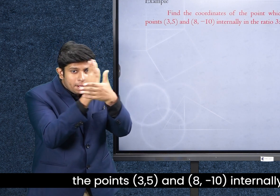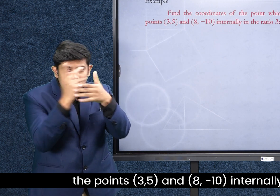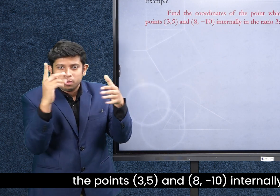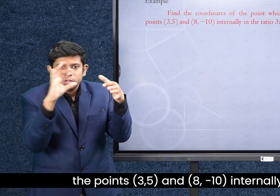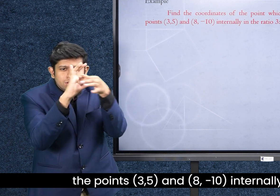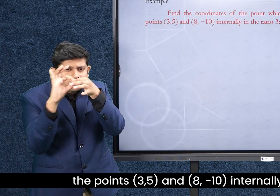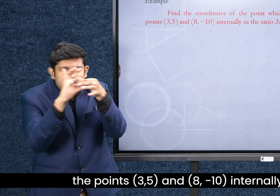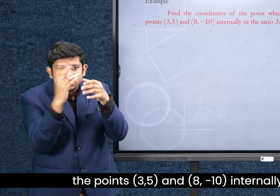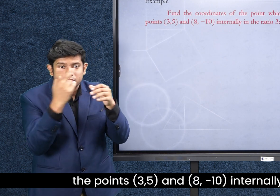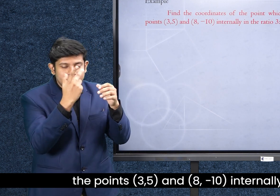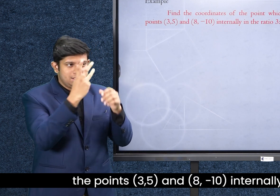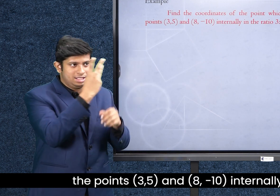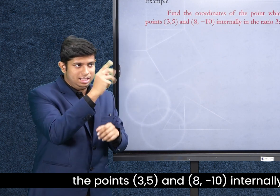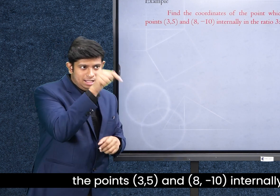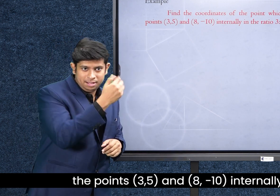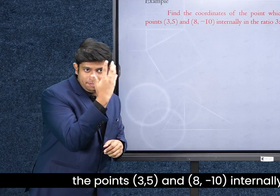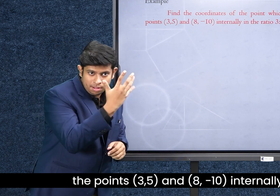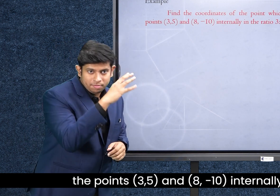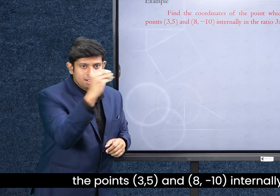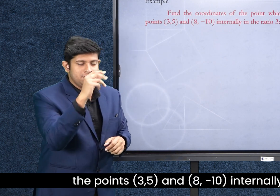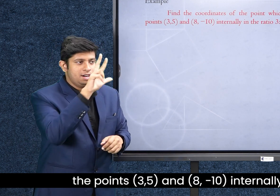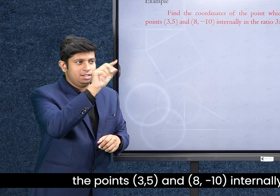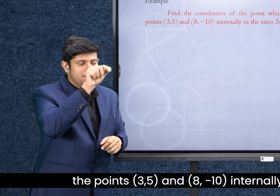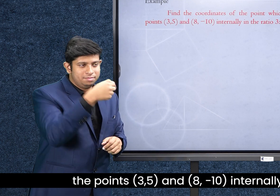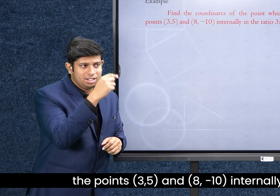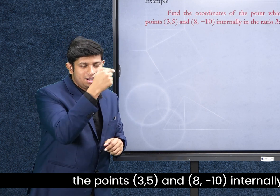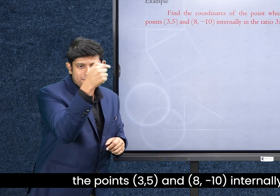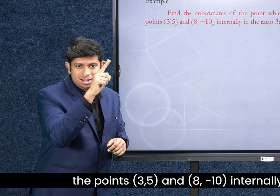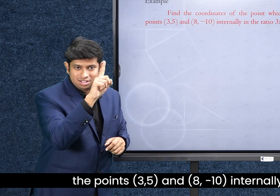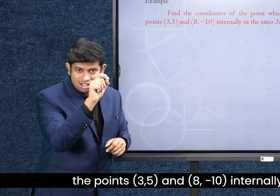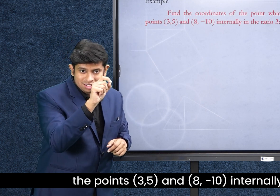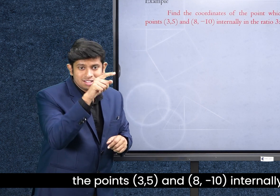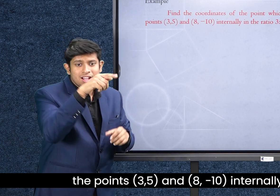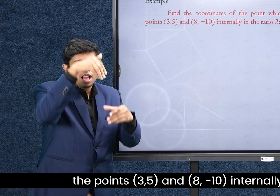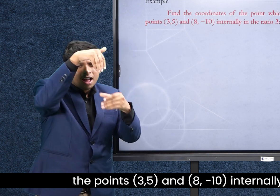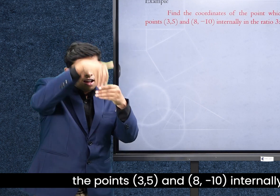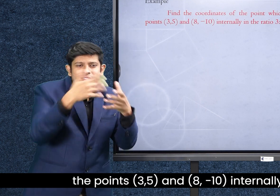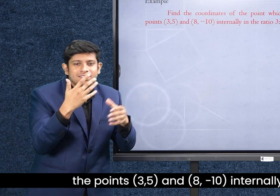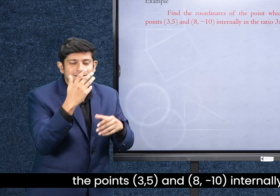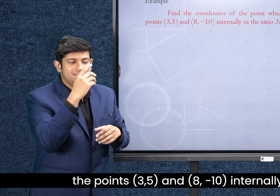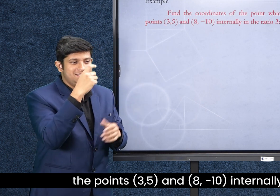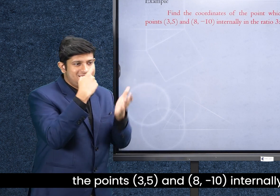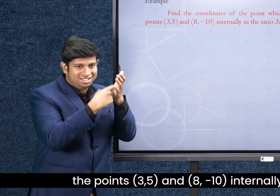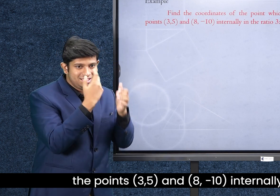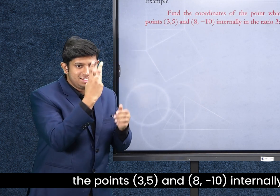3, 5 and 8, minus 10 internally in the ratio 3 is to 2.